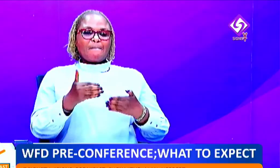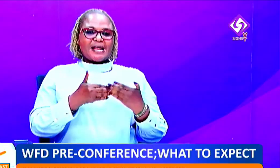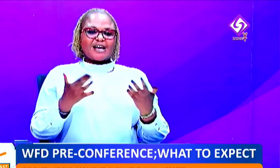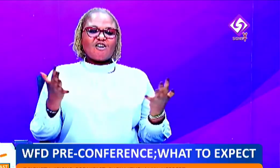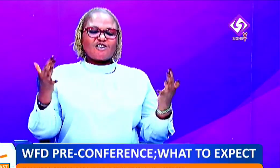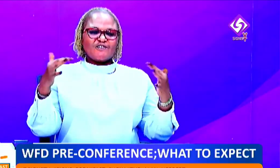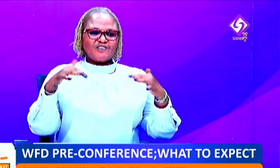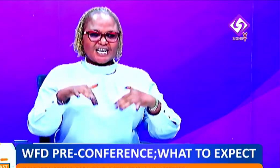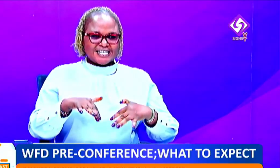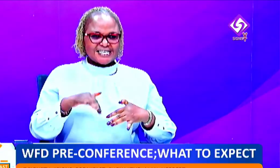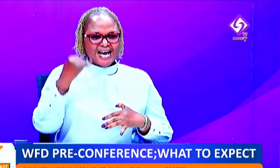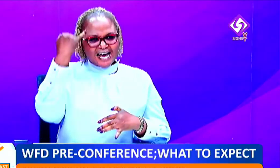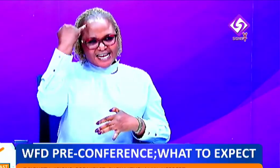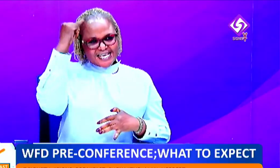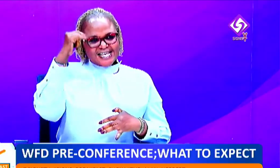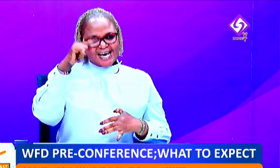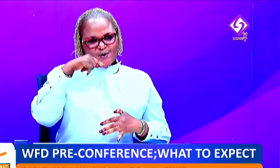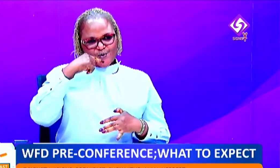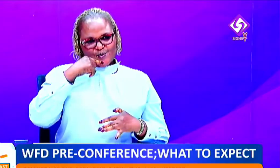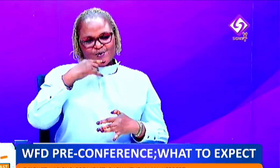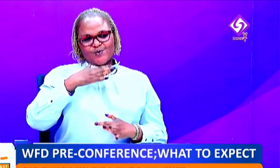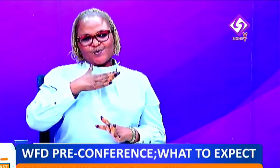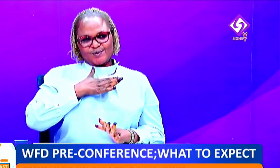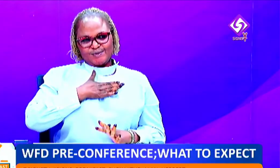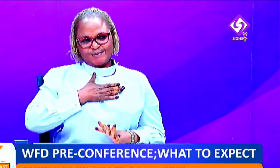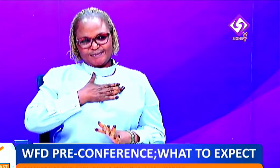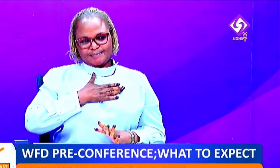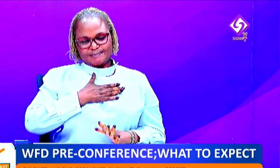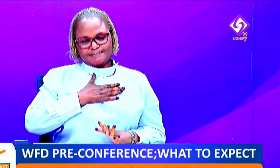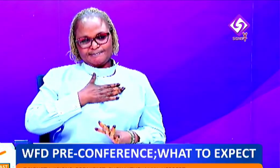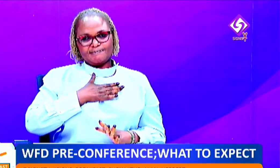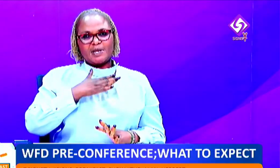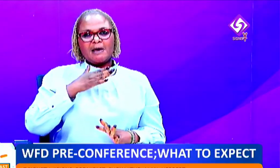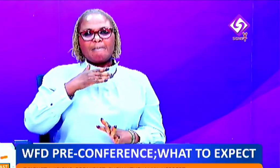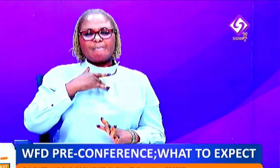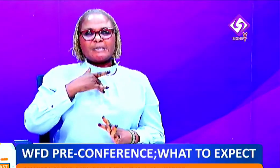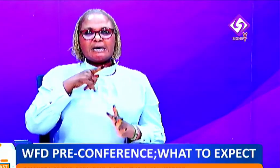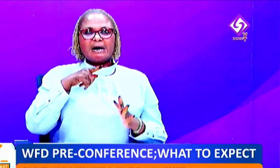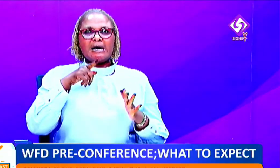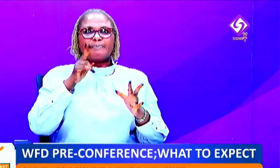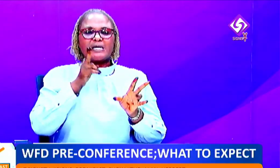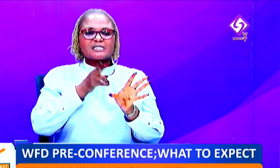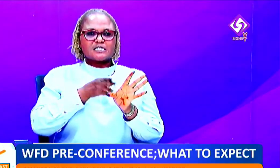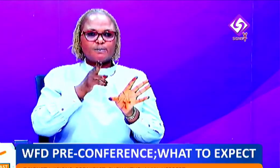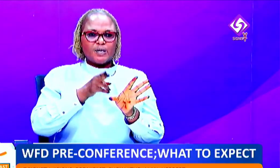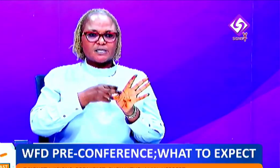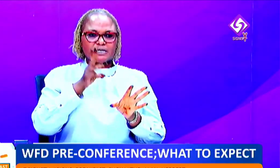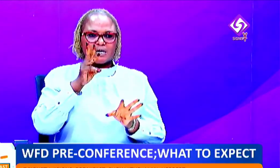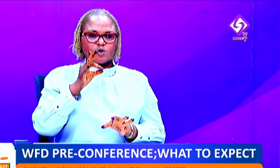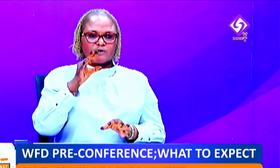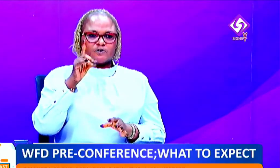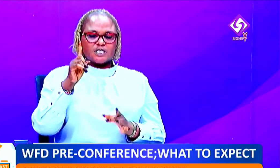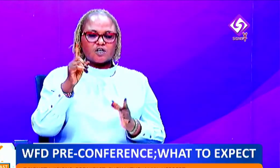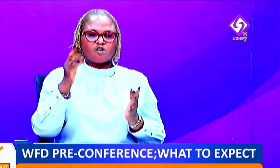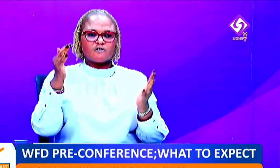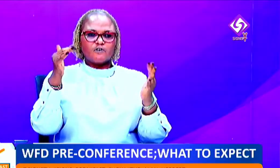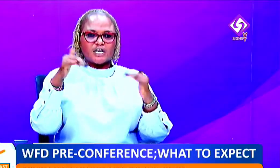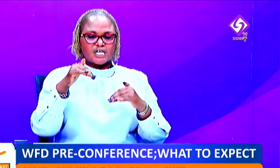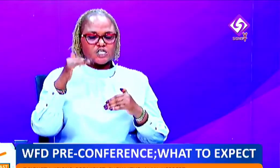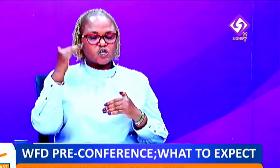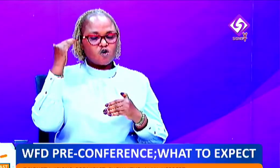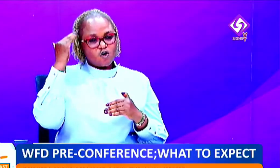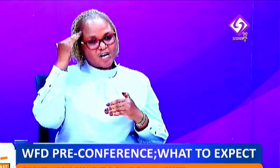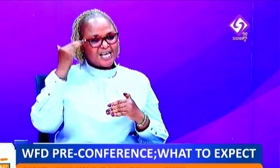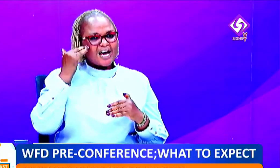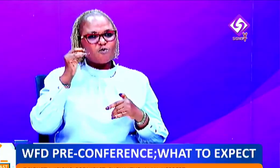Okay, so the pre-conference, the idea was mine. And I had gone to participate at